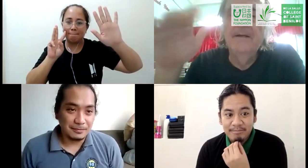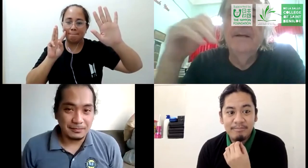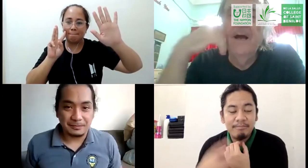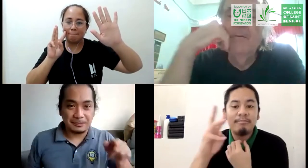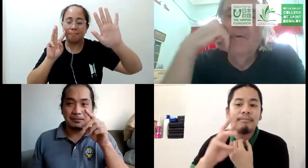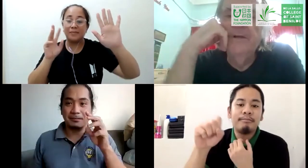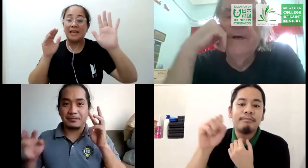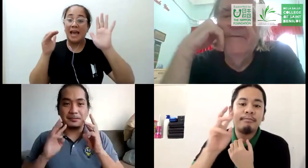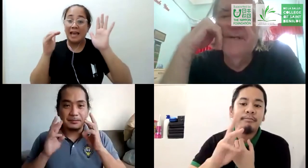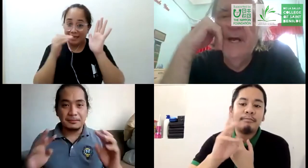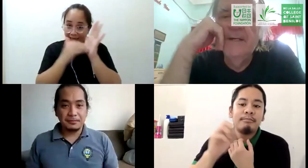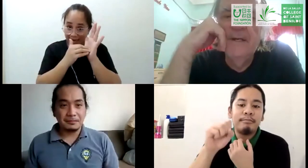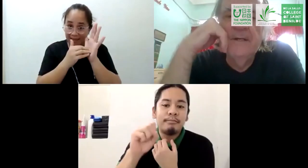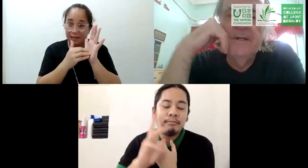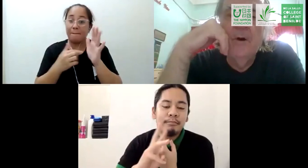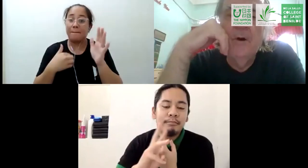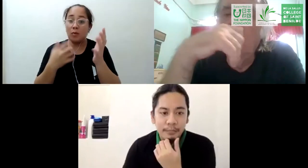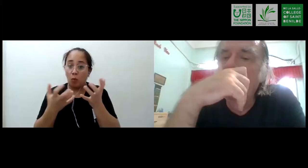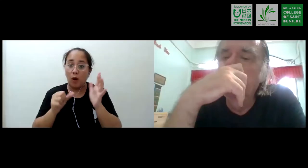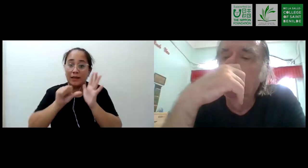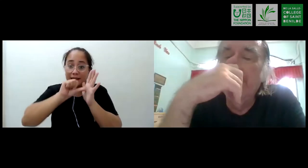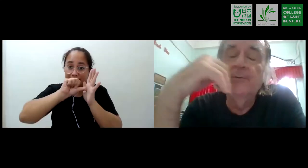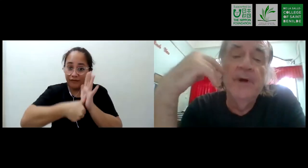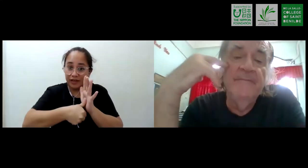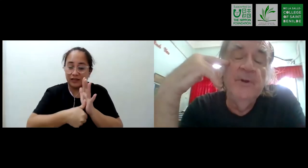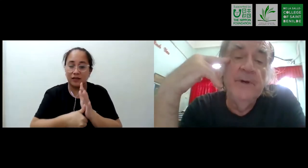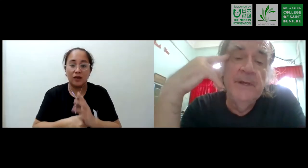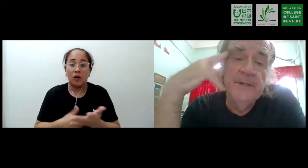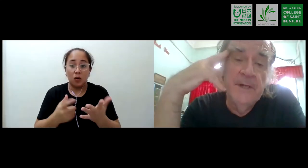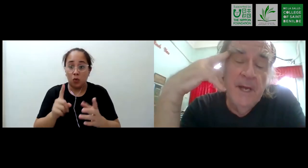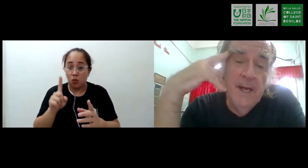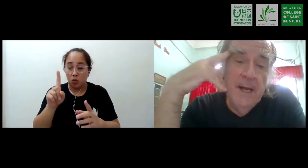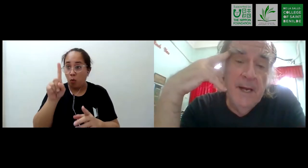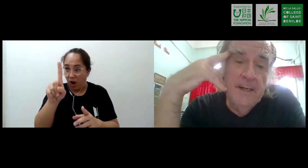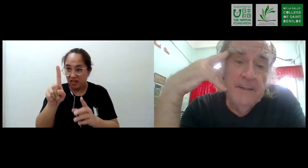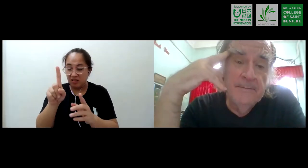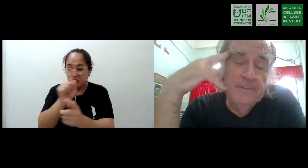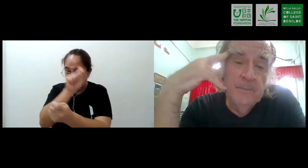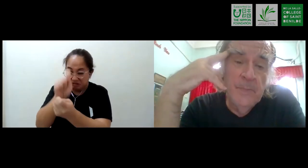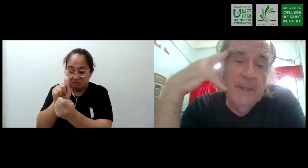Again, I want to emphasize that there's no one correct way of doing this. But